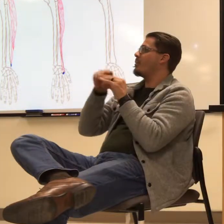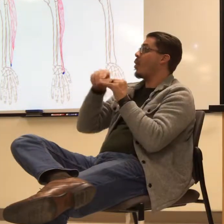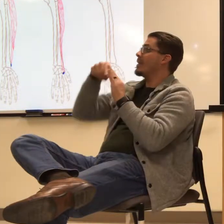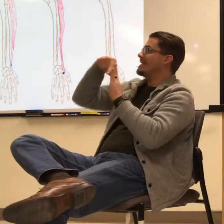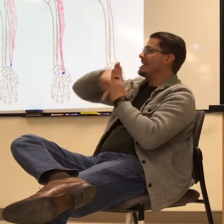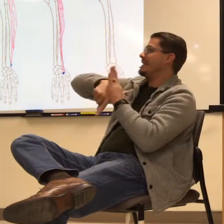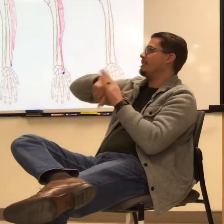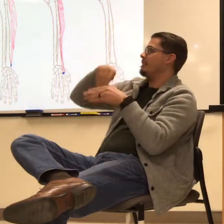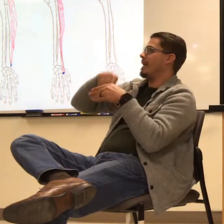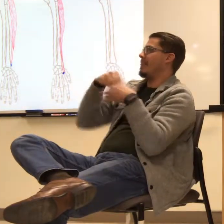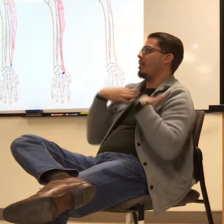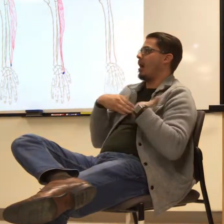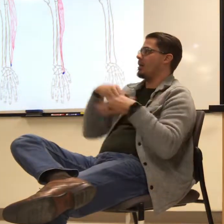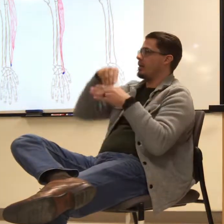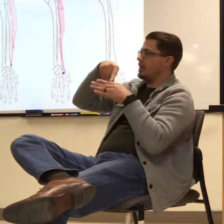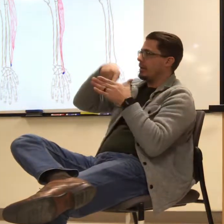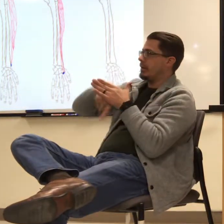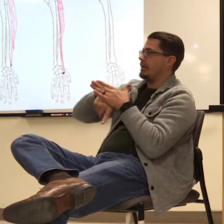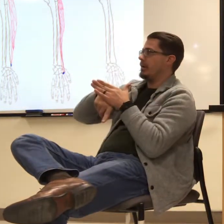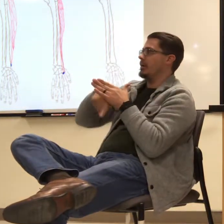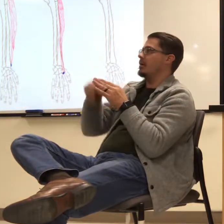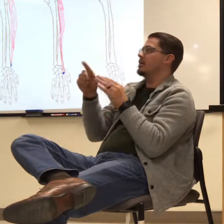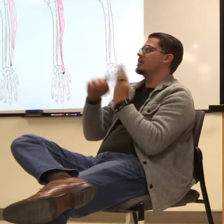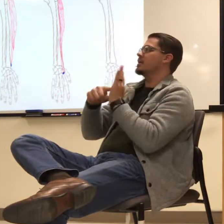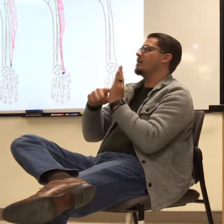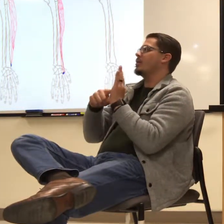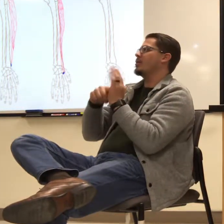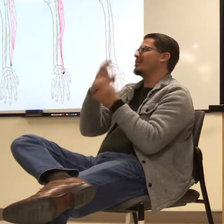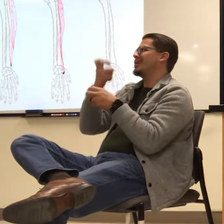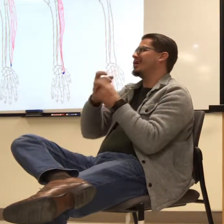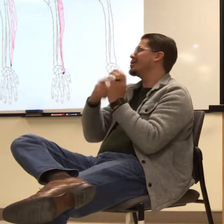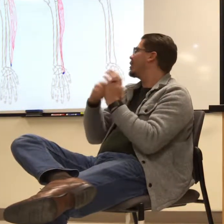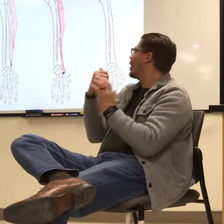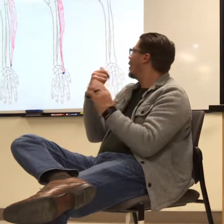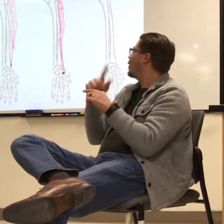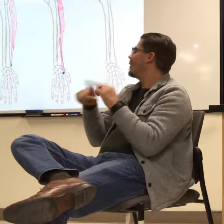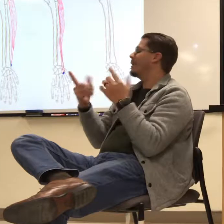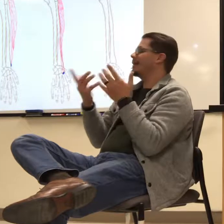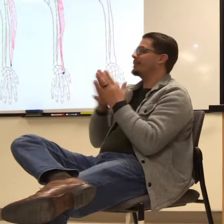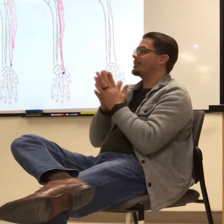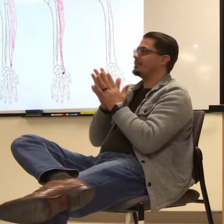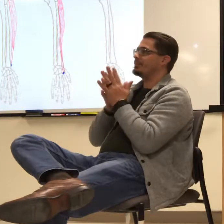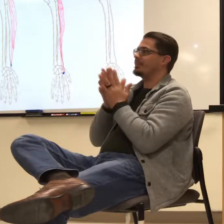Okay. So like for example, it's hard to show here, but